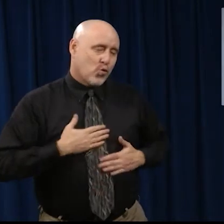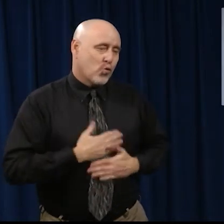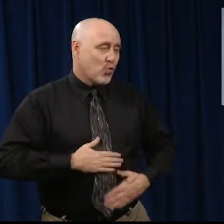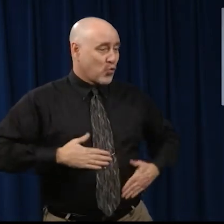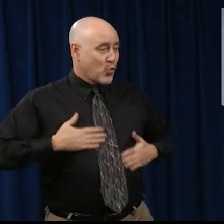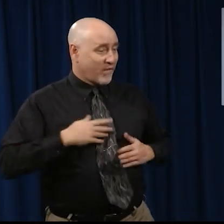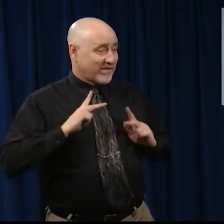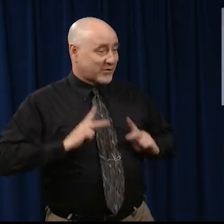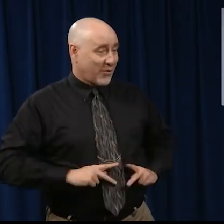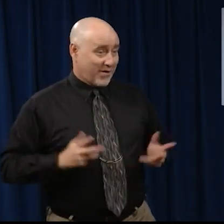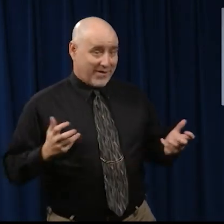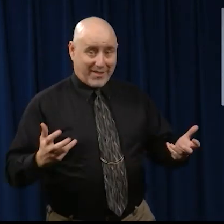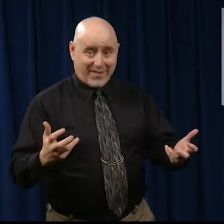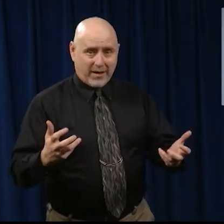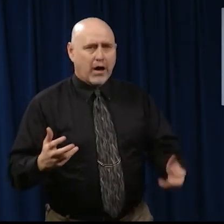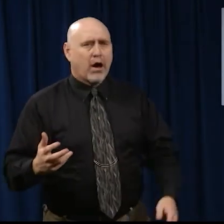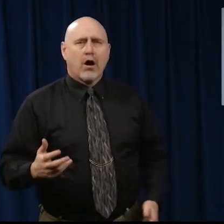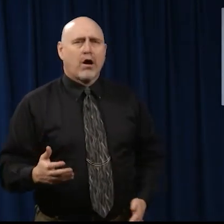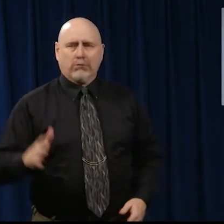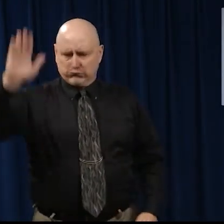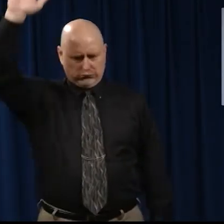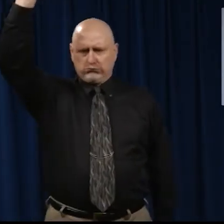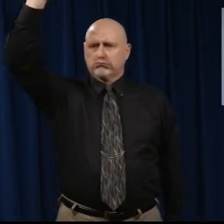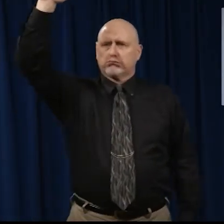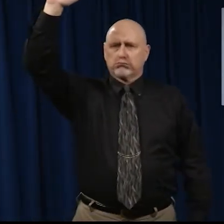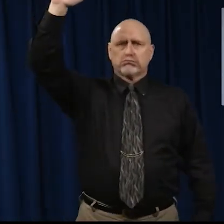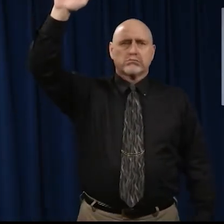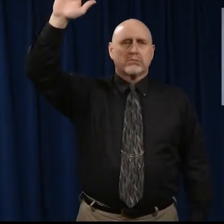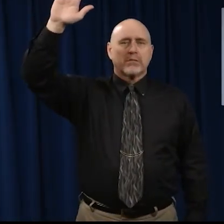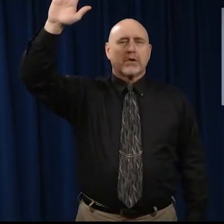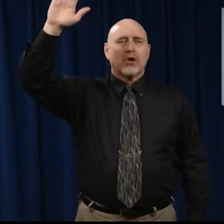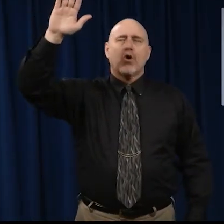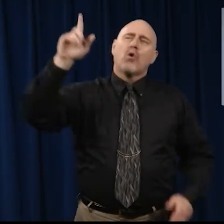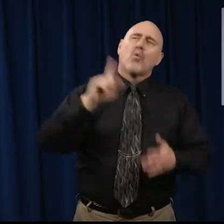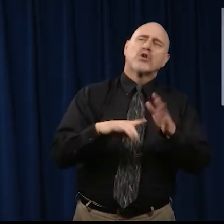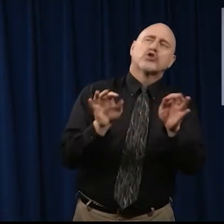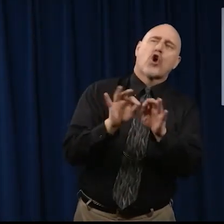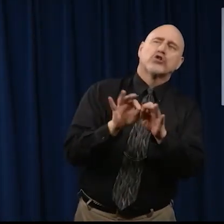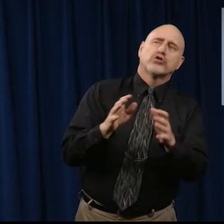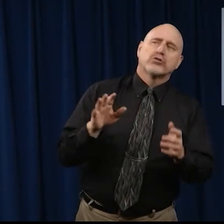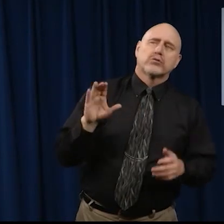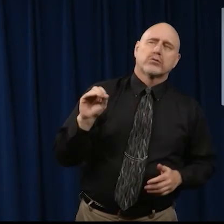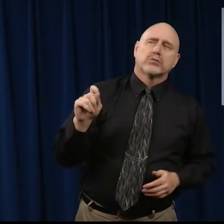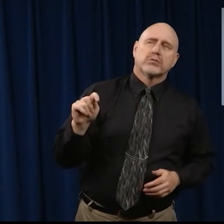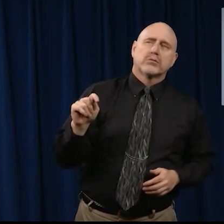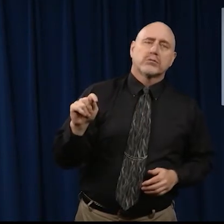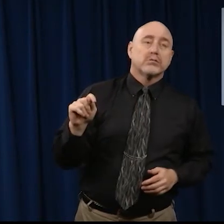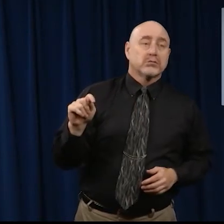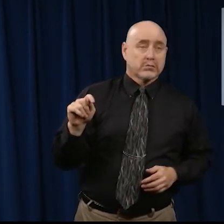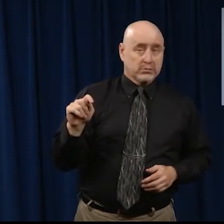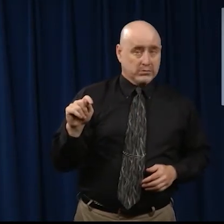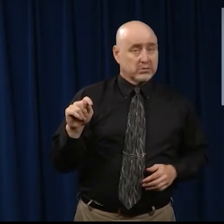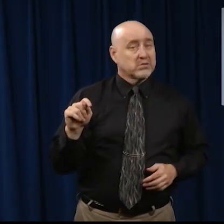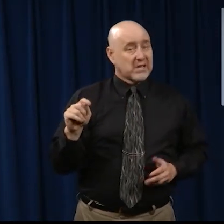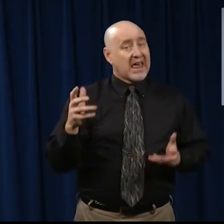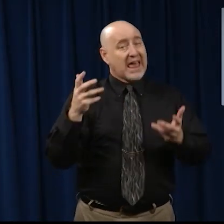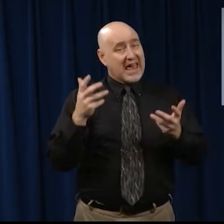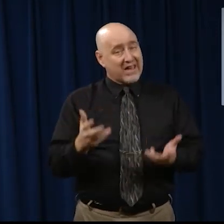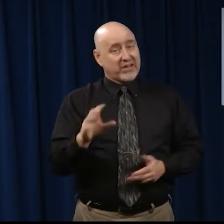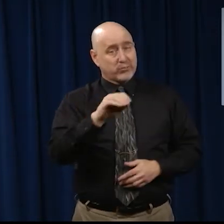intense physical pleasure? Oh, well, someone said, well, I want that. Well, what's the cost for that? A very real chance